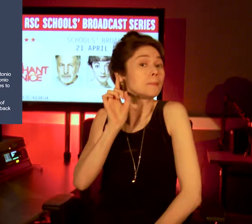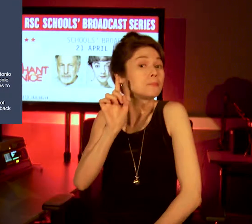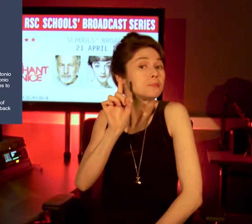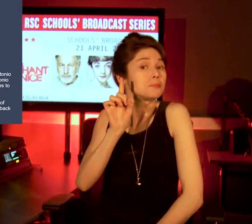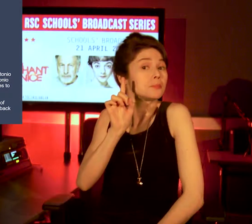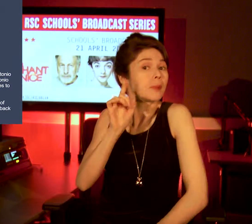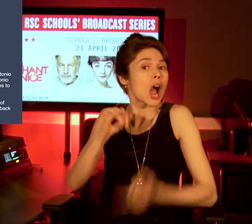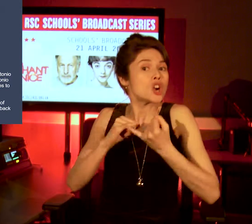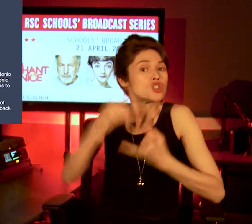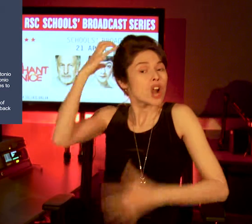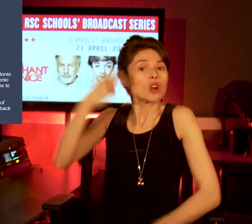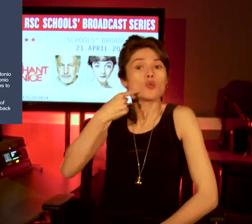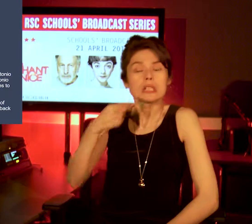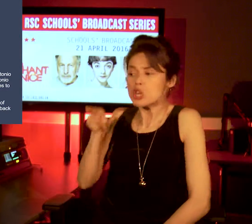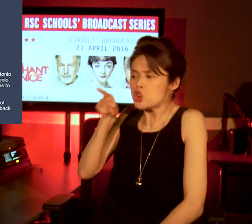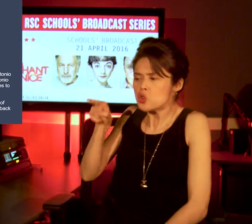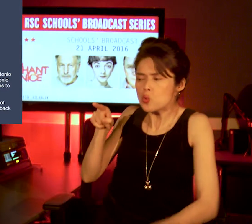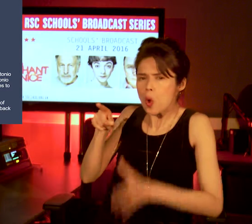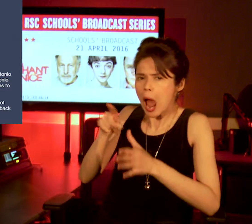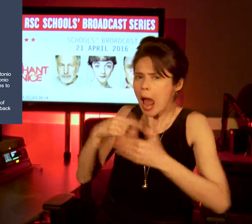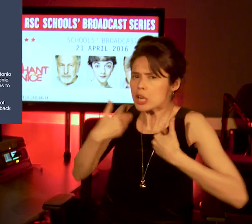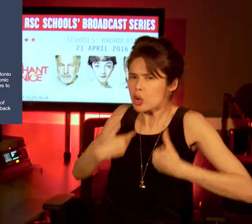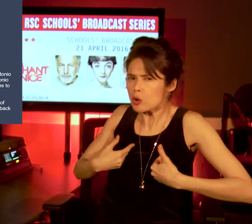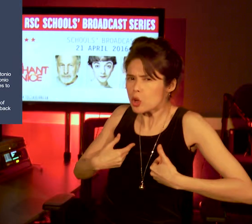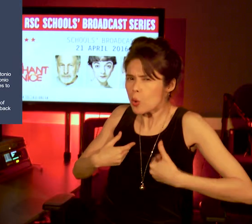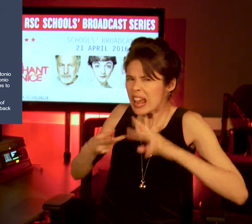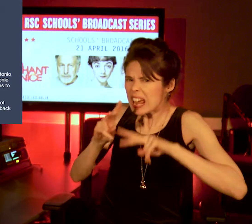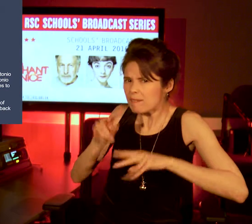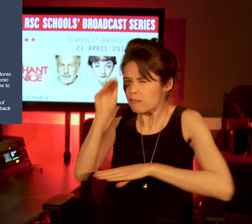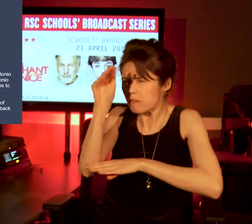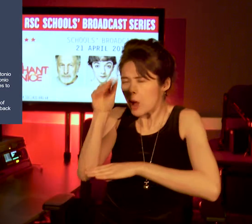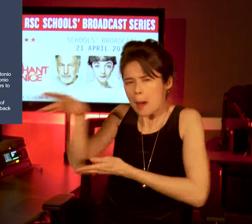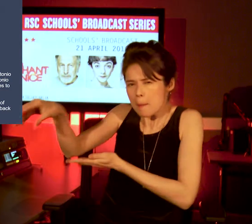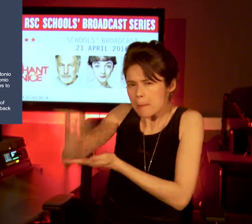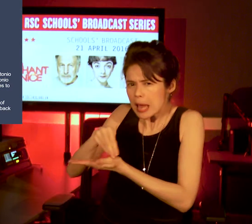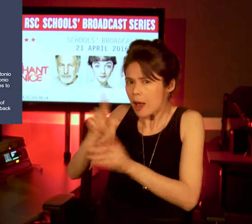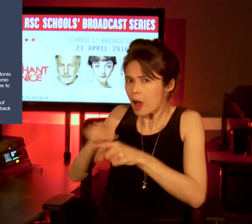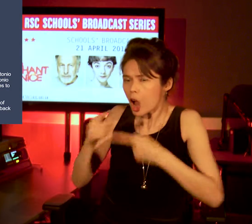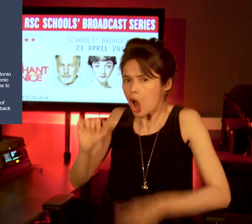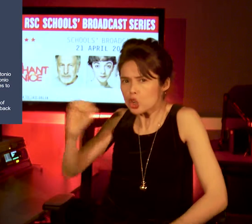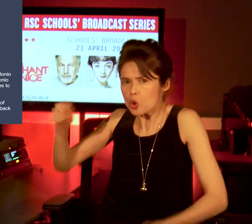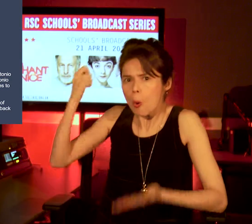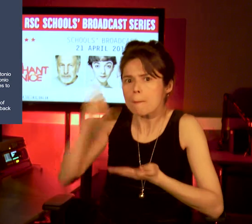However, the punishment for not paying back the loan will